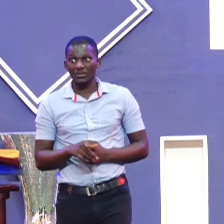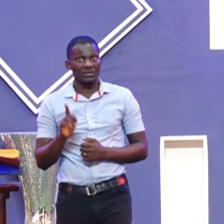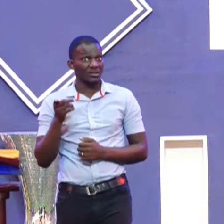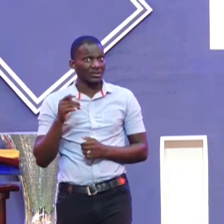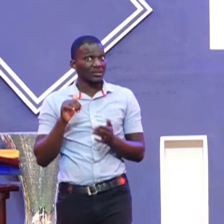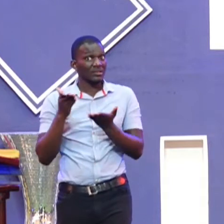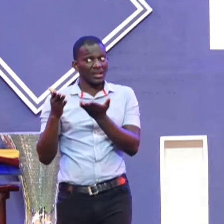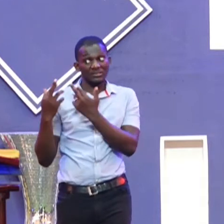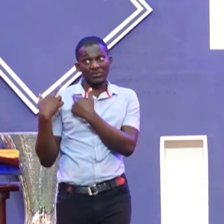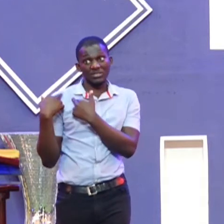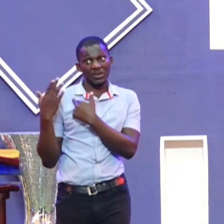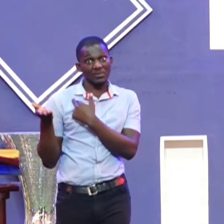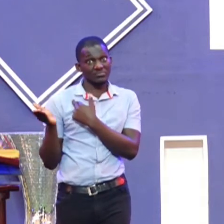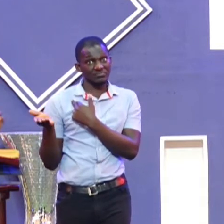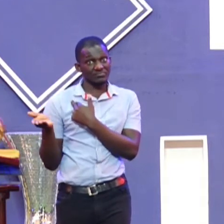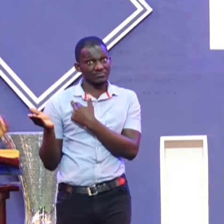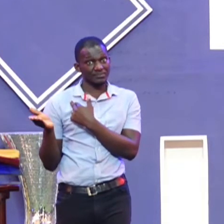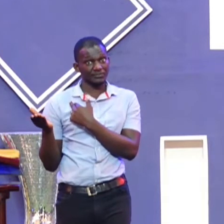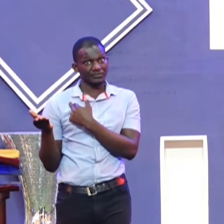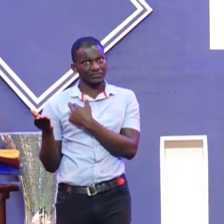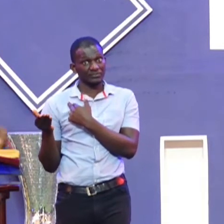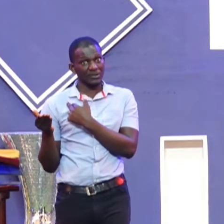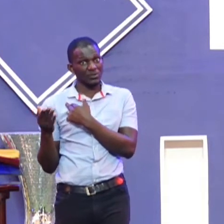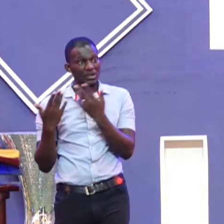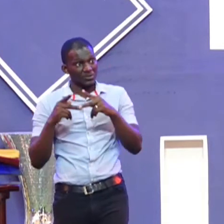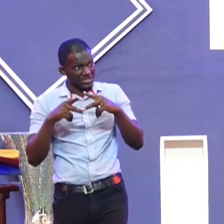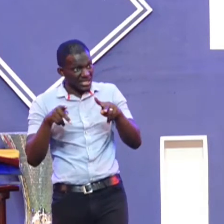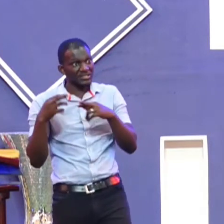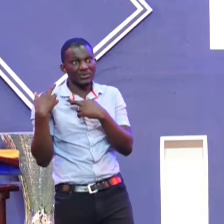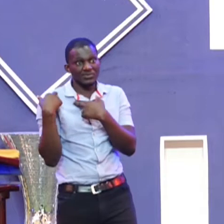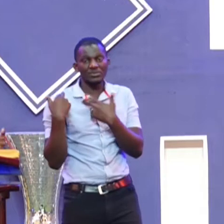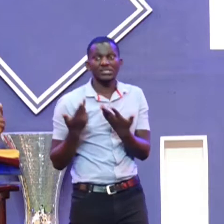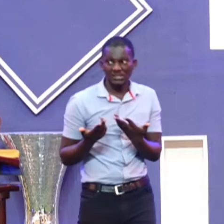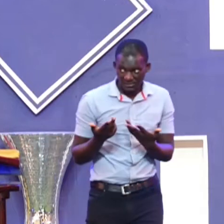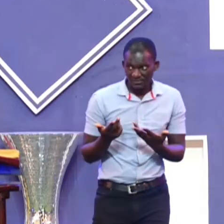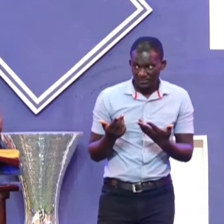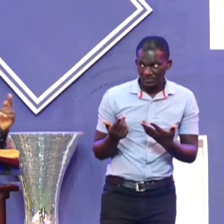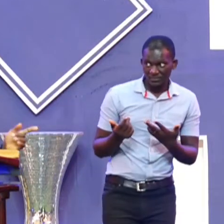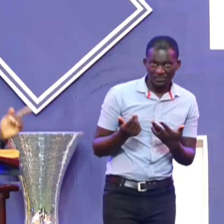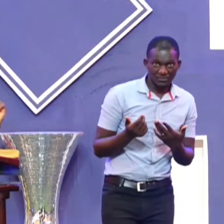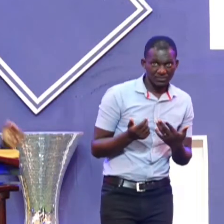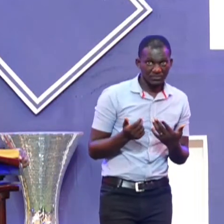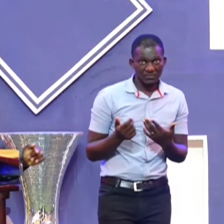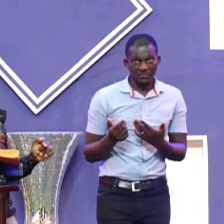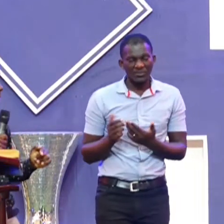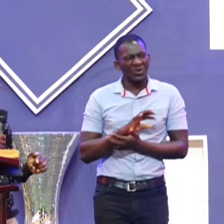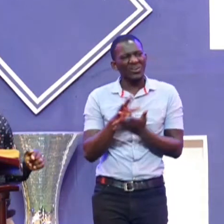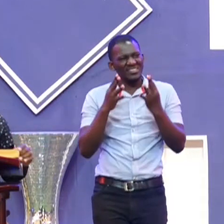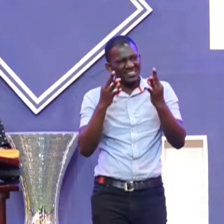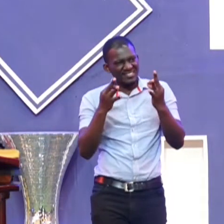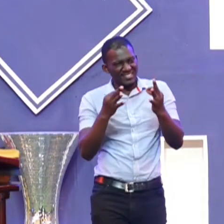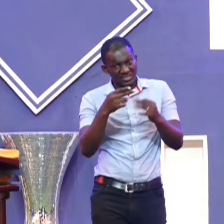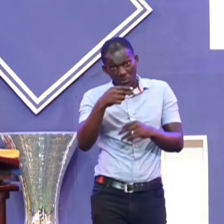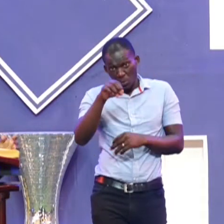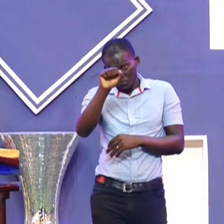waliwo obuvunaanyizibwa. Here we find a responsibility. Obutandikirwako. That the initial responsibility. Biri Hosea byayogeddeko. What